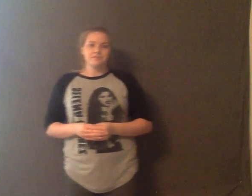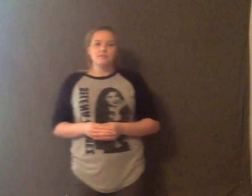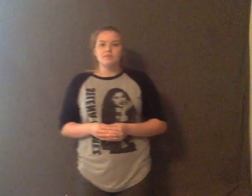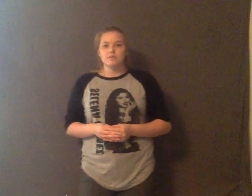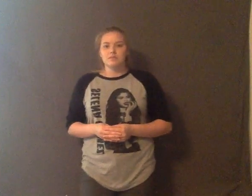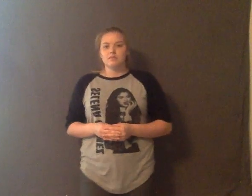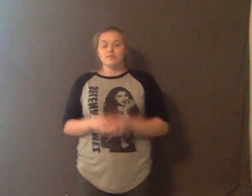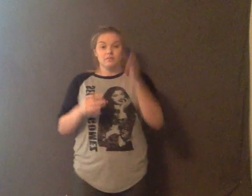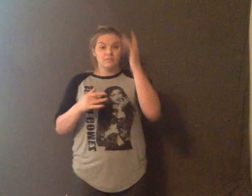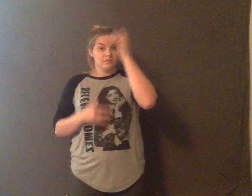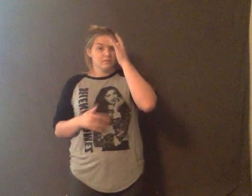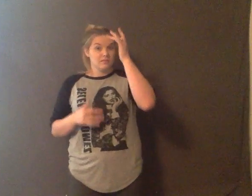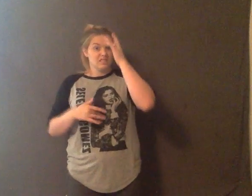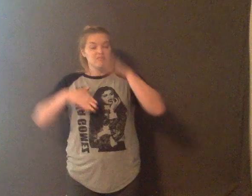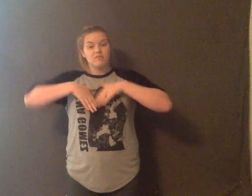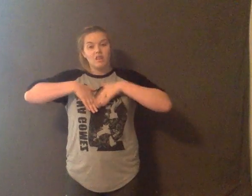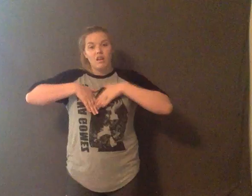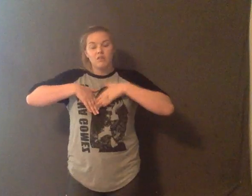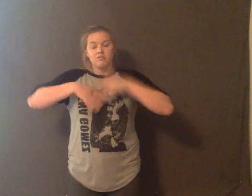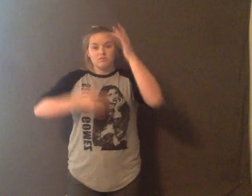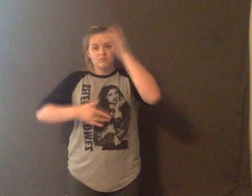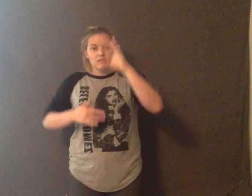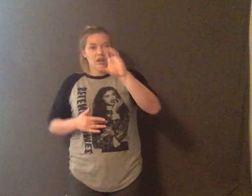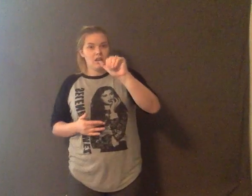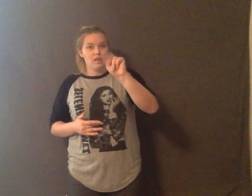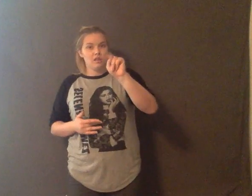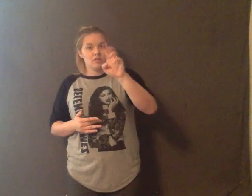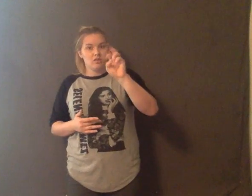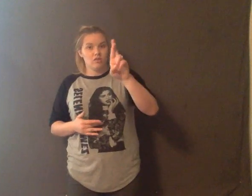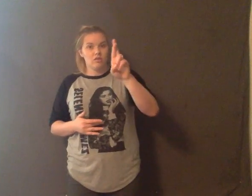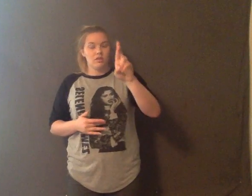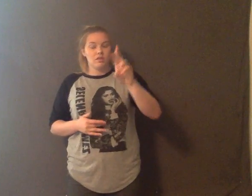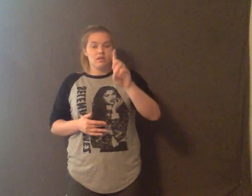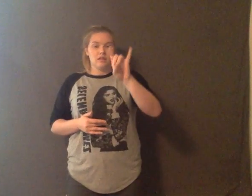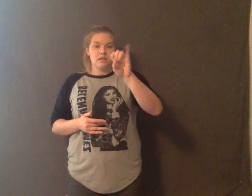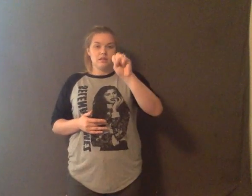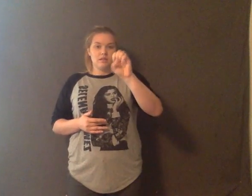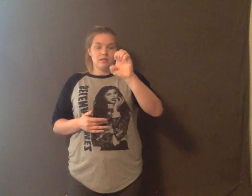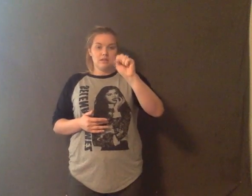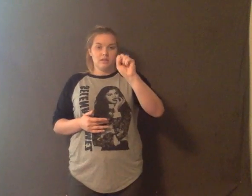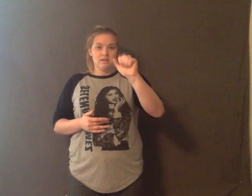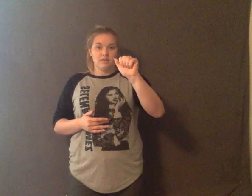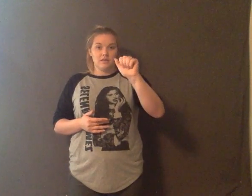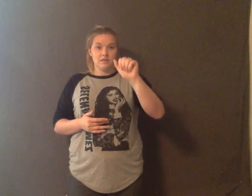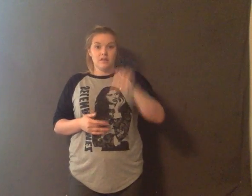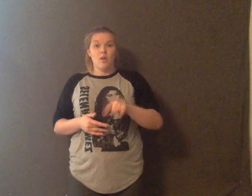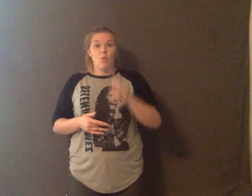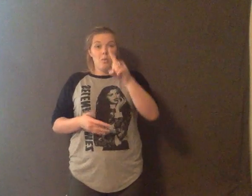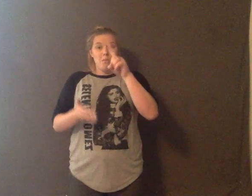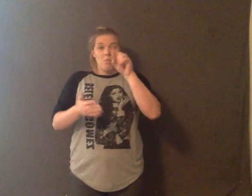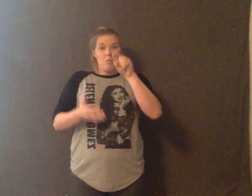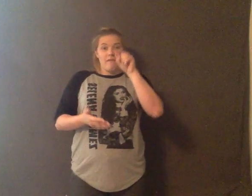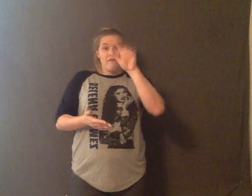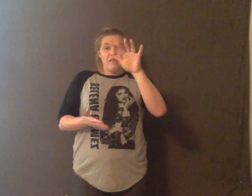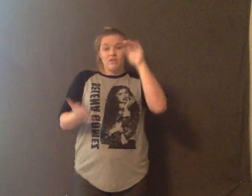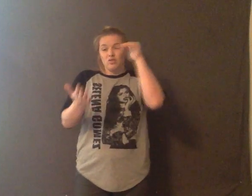chronic disease such as heart disease, cancer, and diabetes is a $1.5 trillion industry. That's the GDP